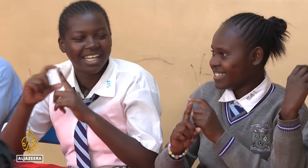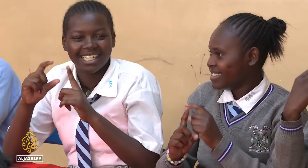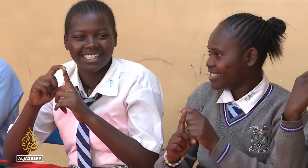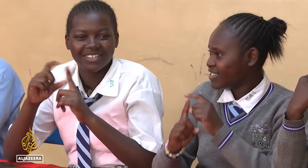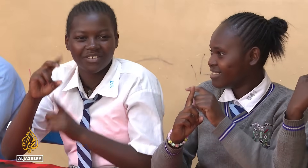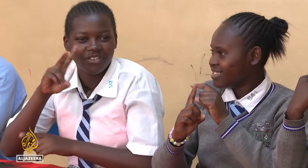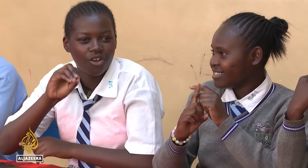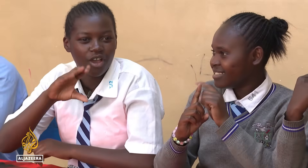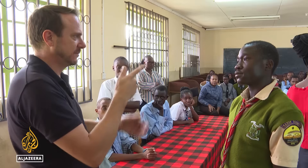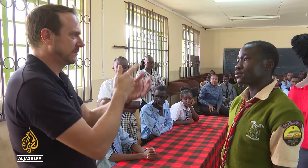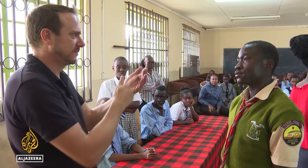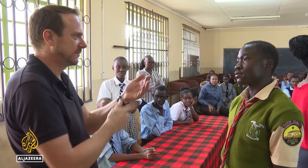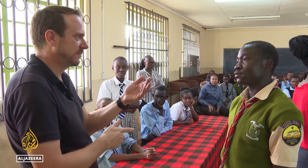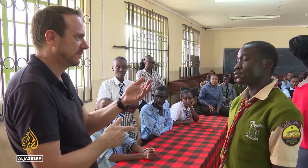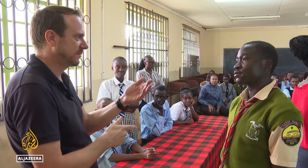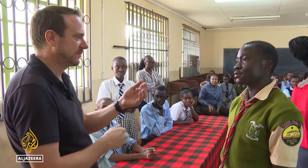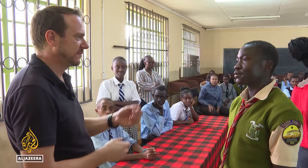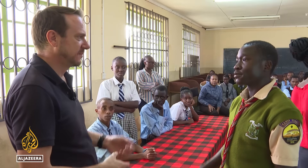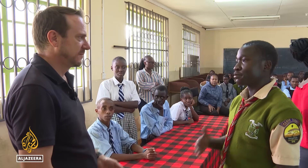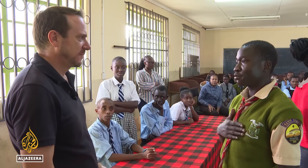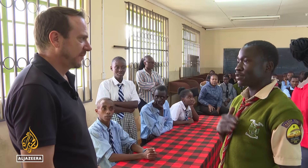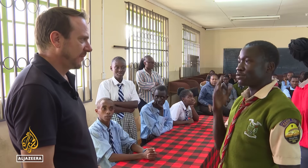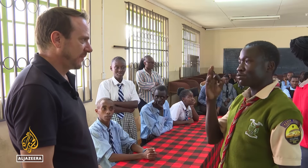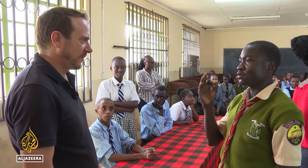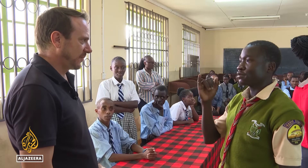Everyone here is curious about how technology will change the future.